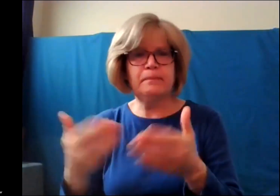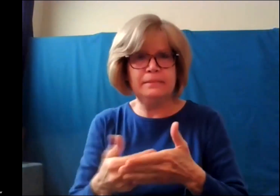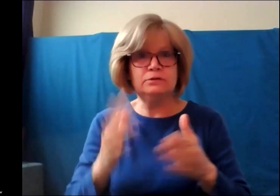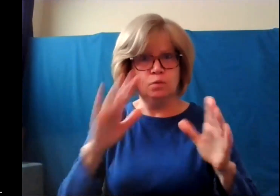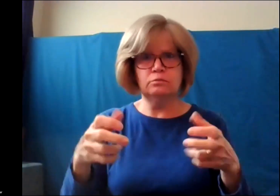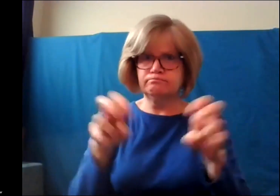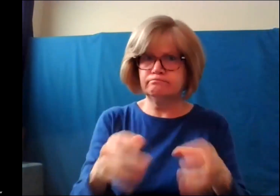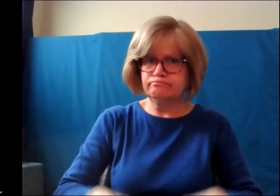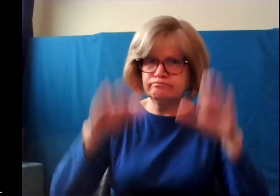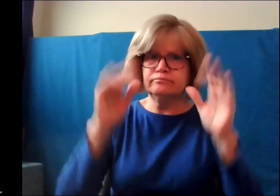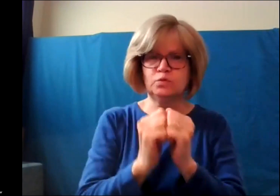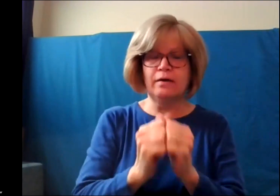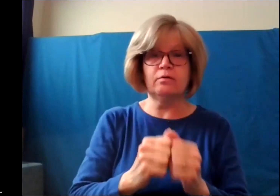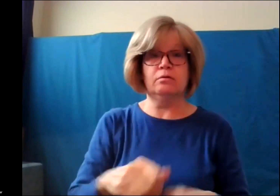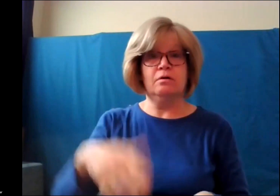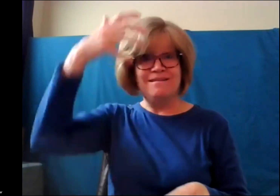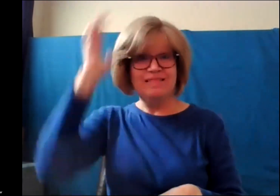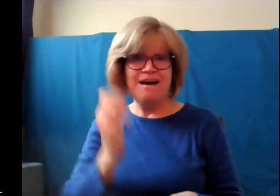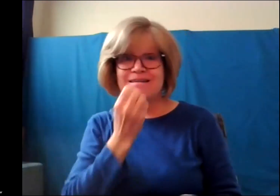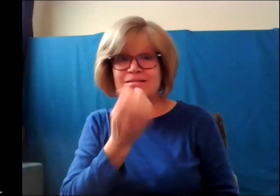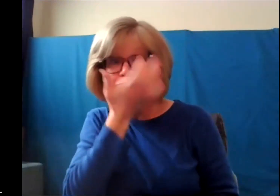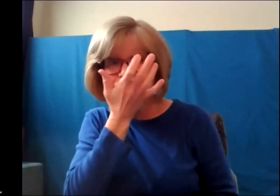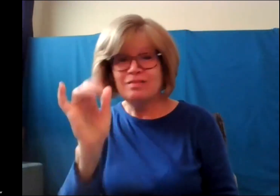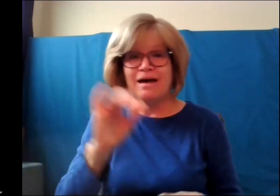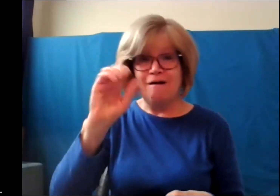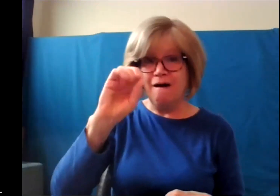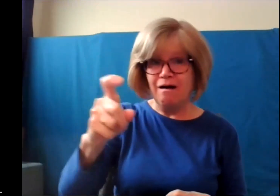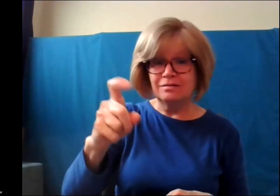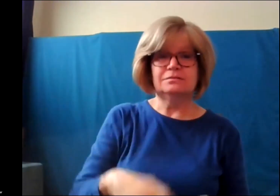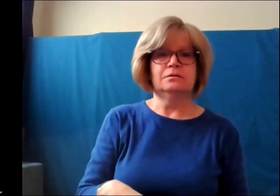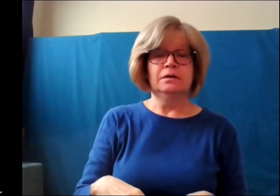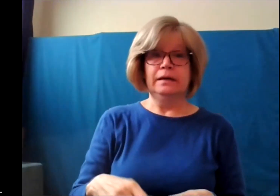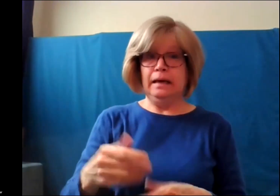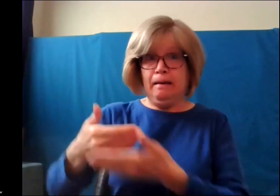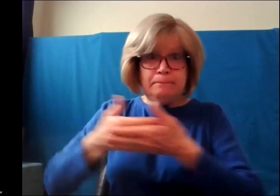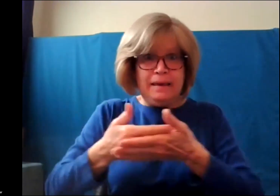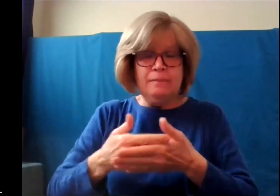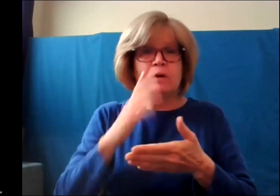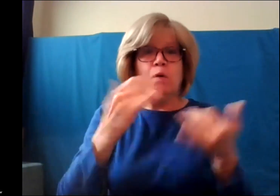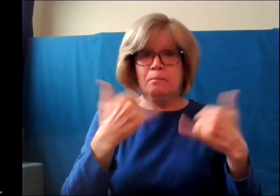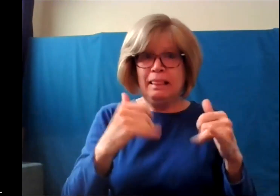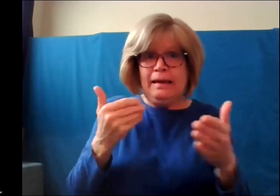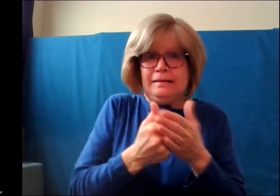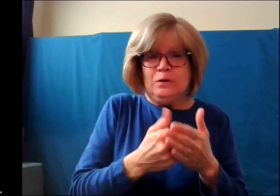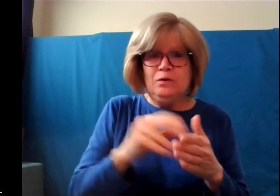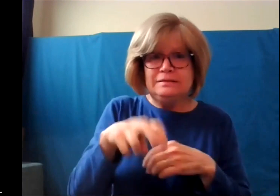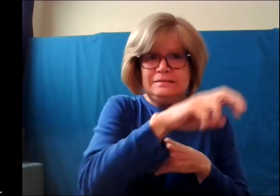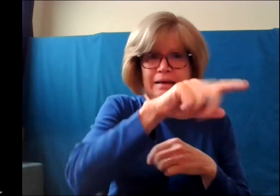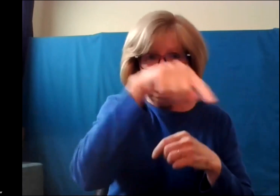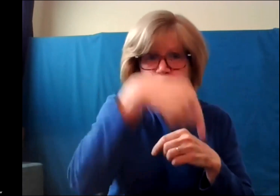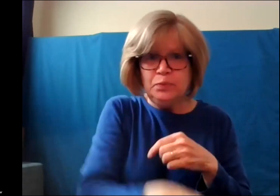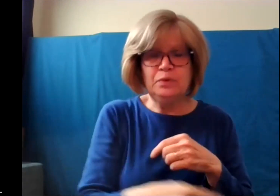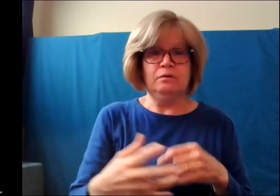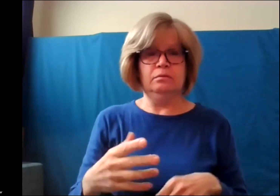like the ox. The nursing child shall play over the hole of the asp, and the weaned child shall put its hand on the adder's